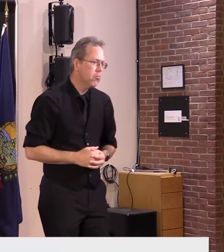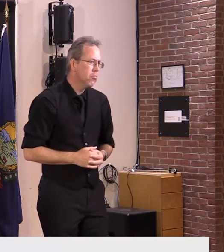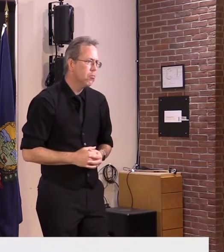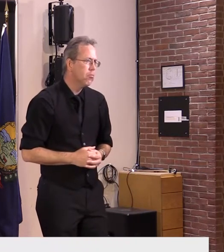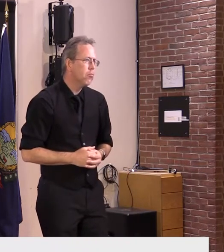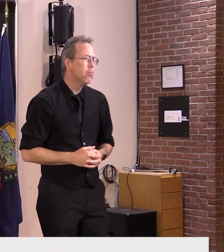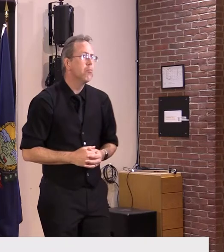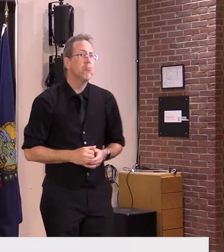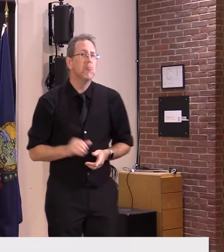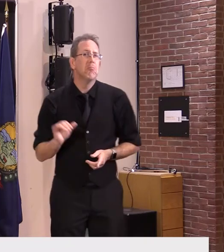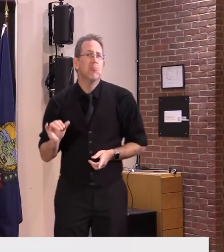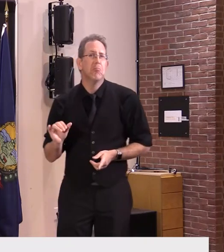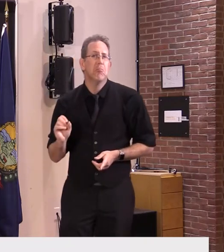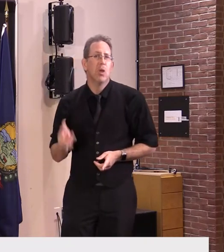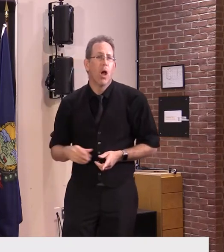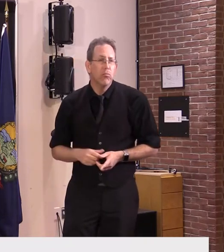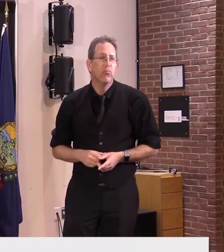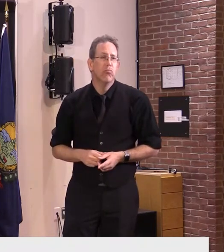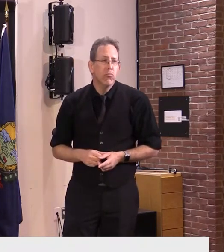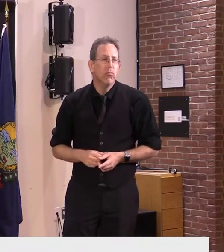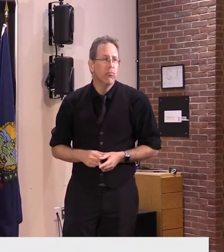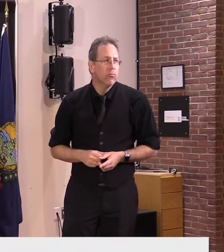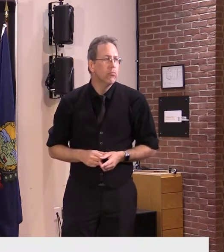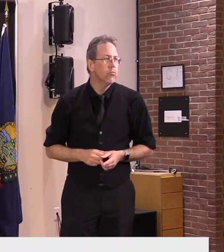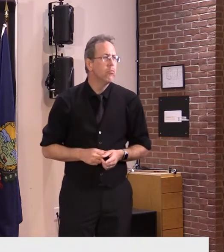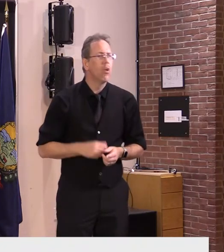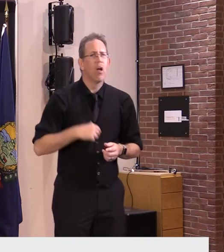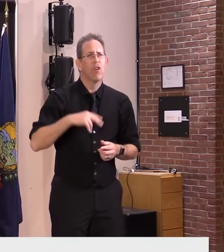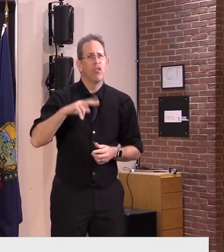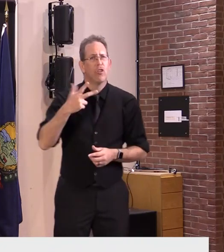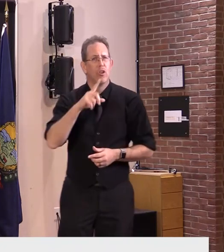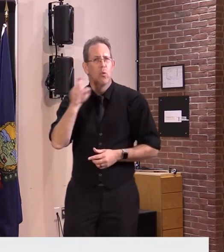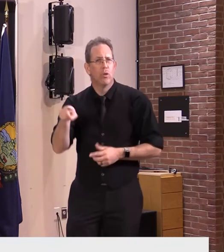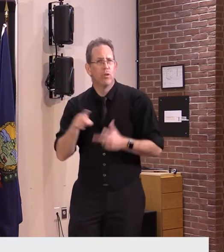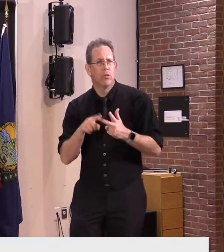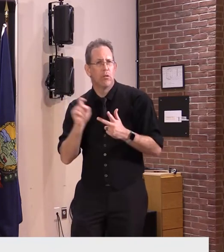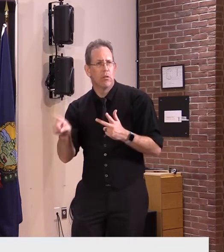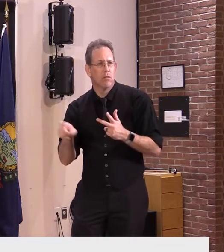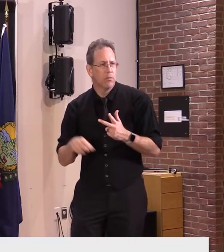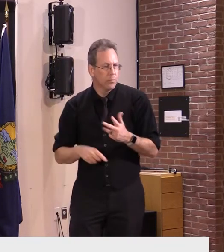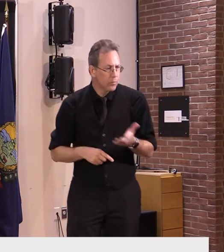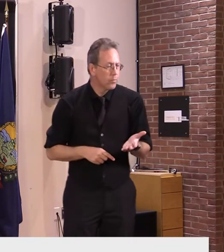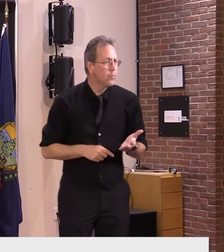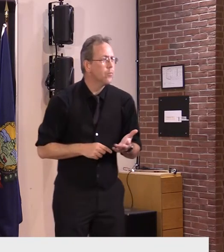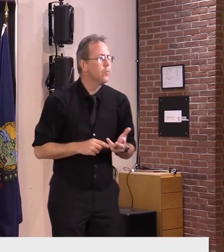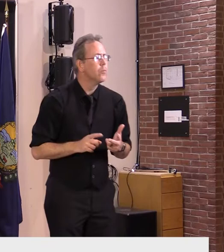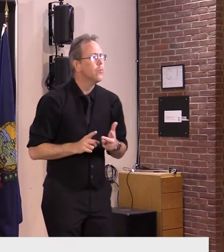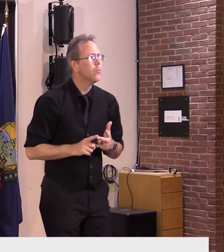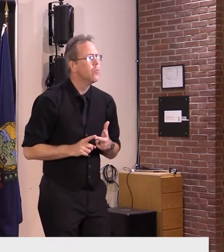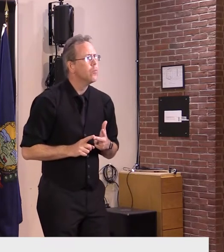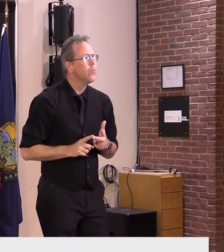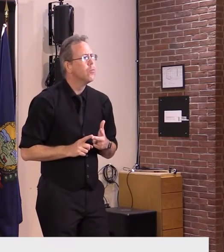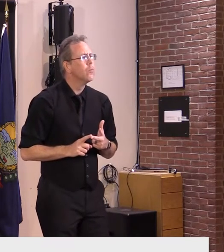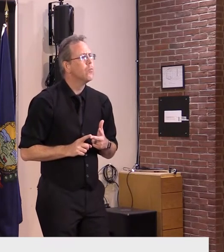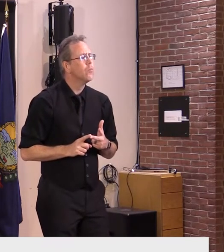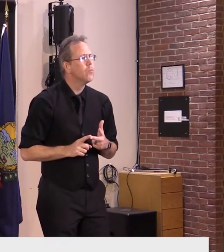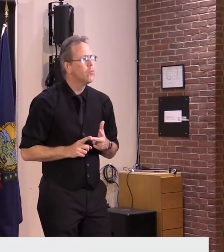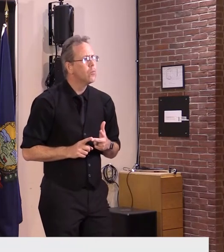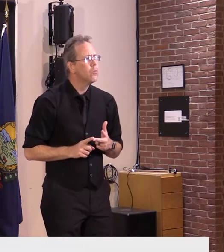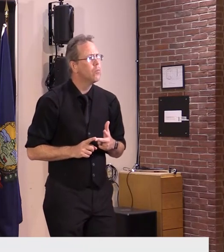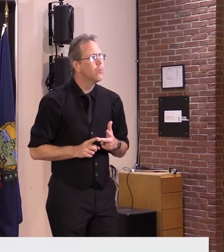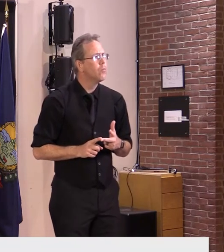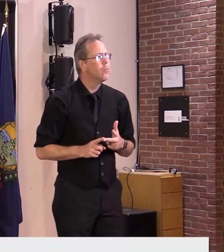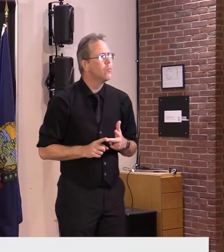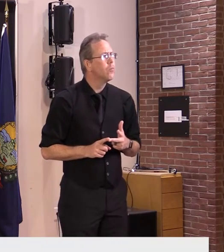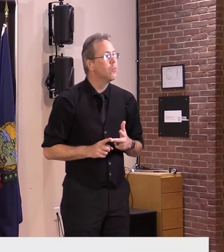Okay, I understand. All right, so one more question then. You mentioned that the pandemic in speaking